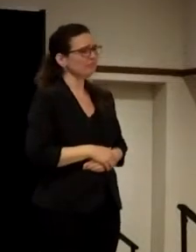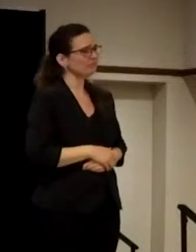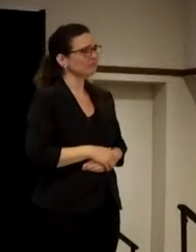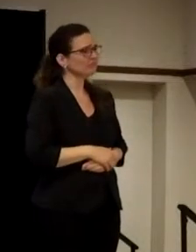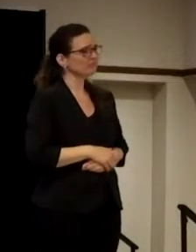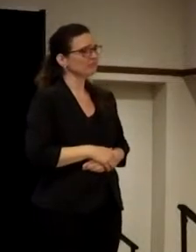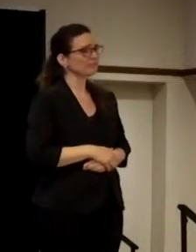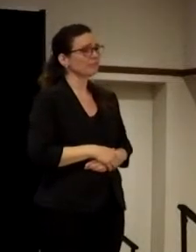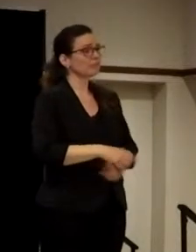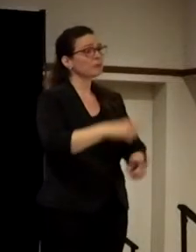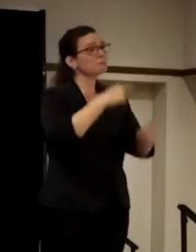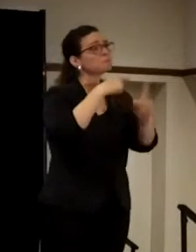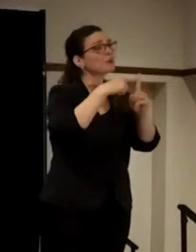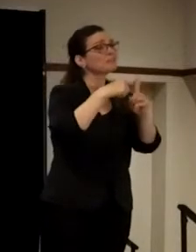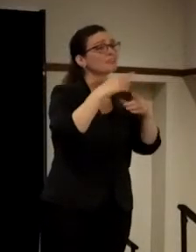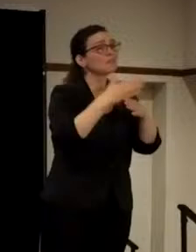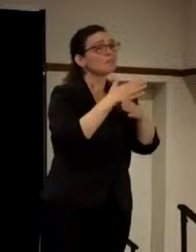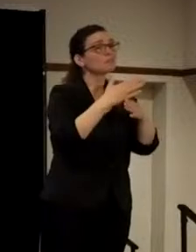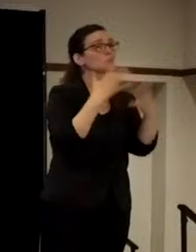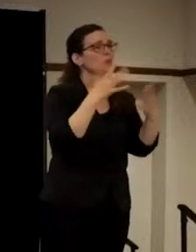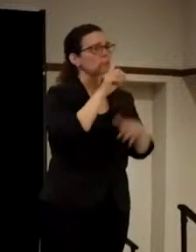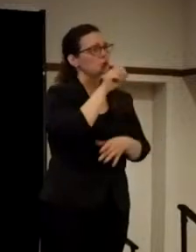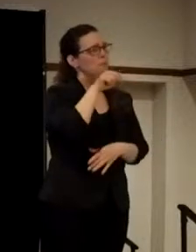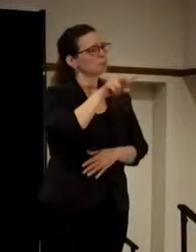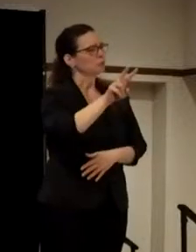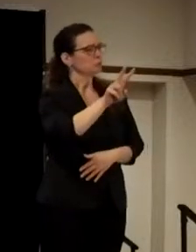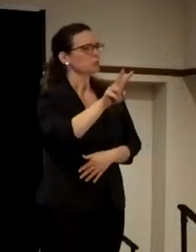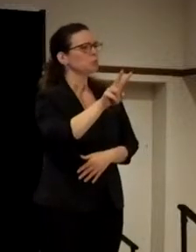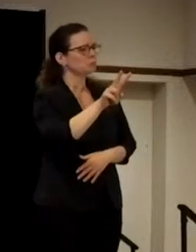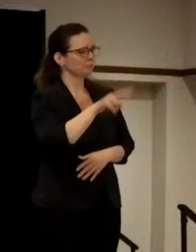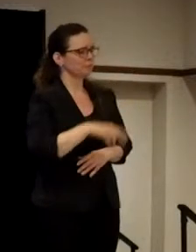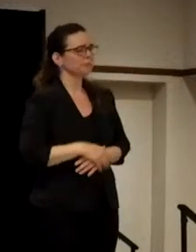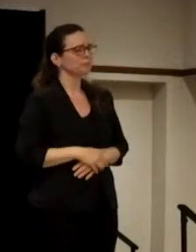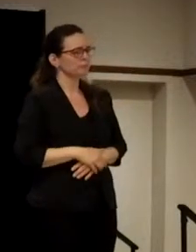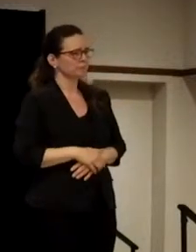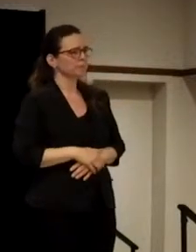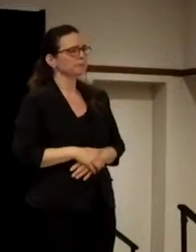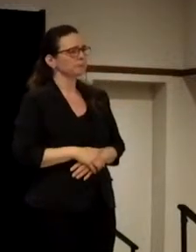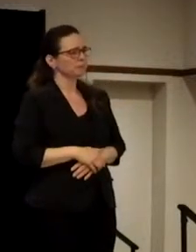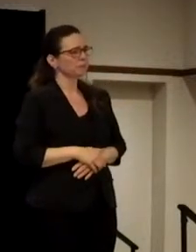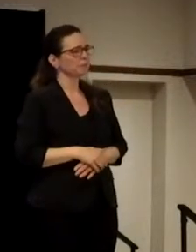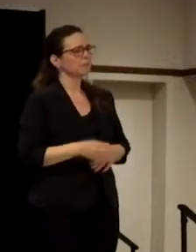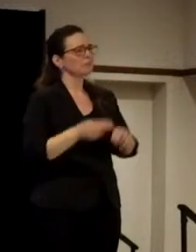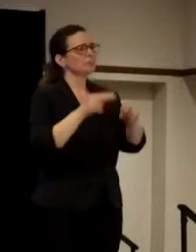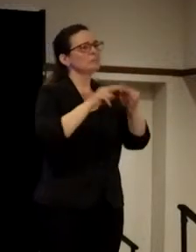rate, 1.2%, since we've seen an uptick in